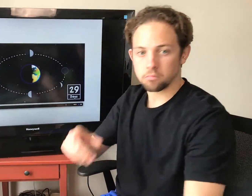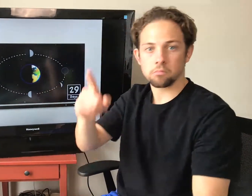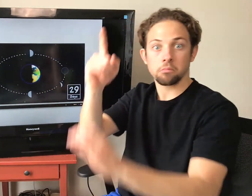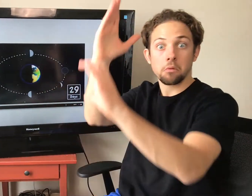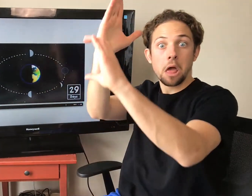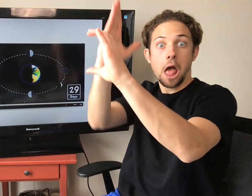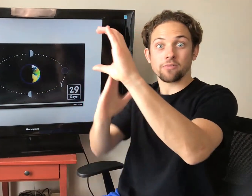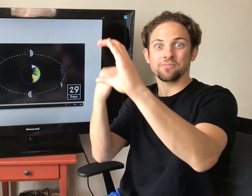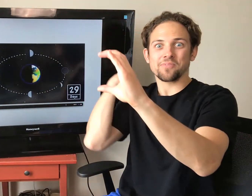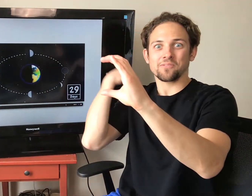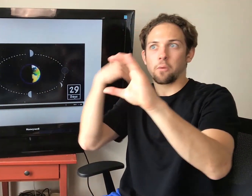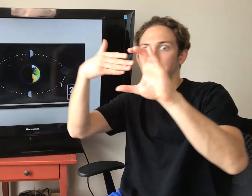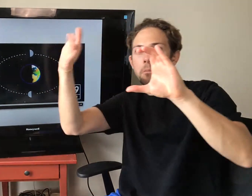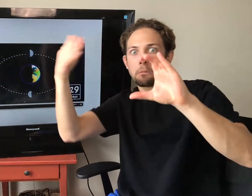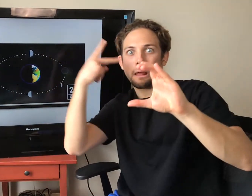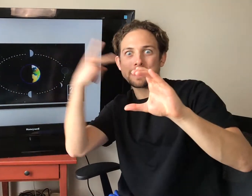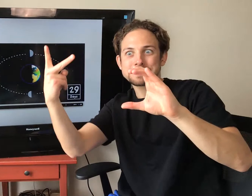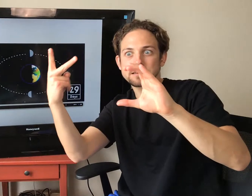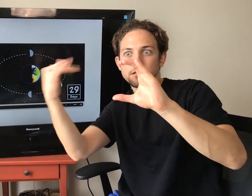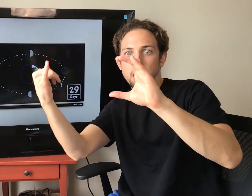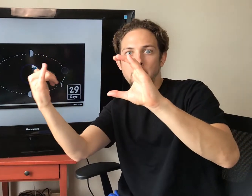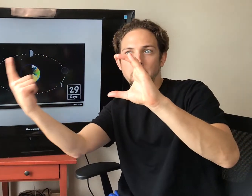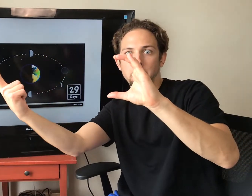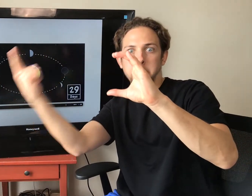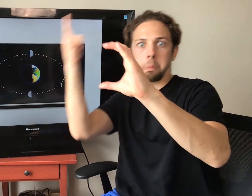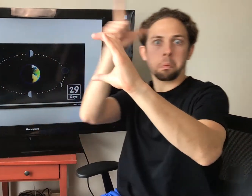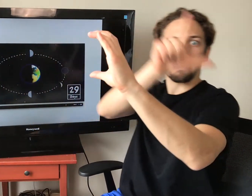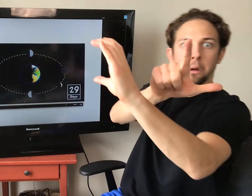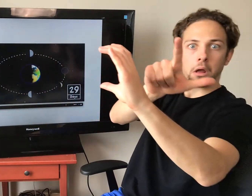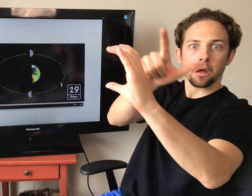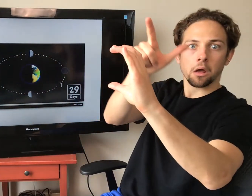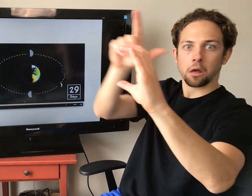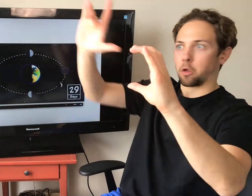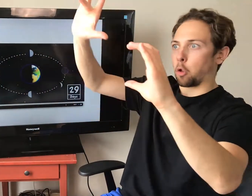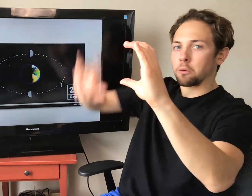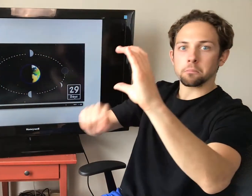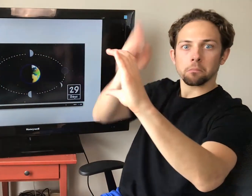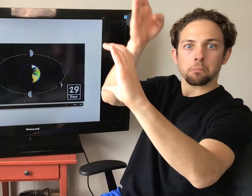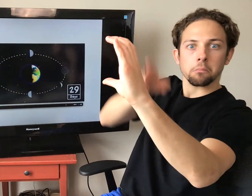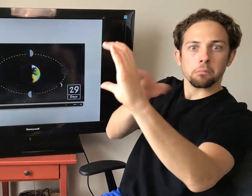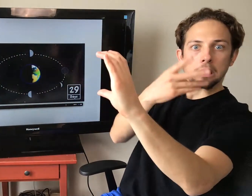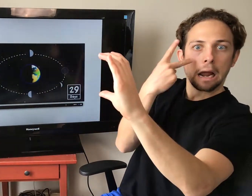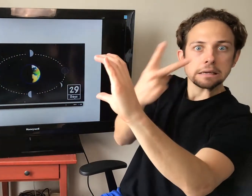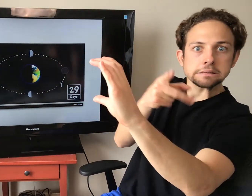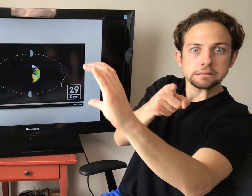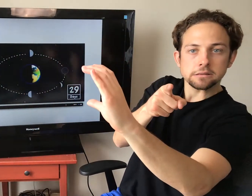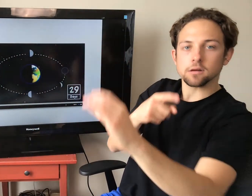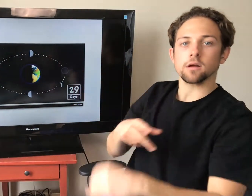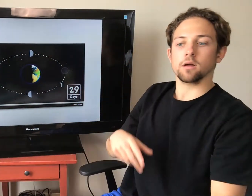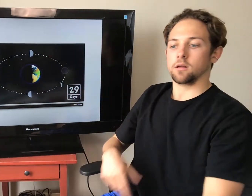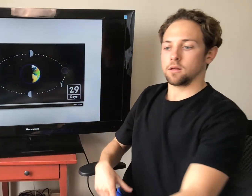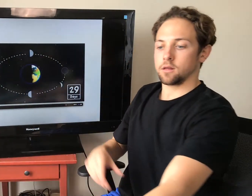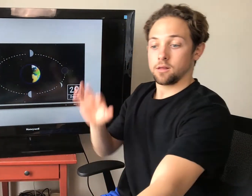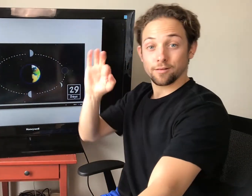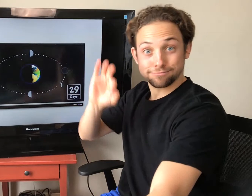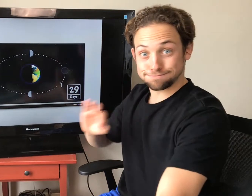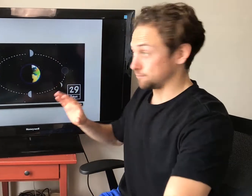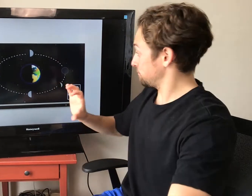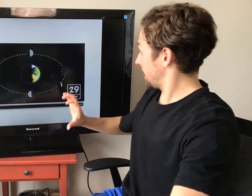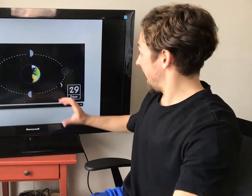moon. And then it goes back to the other half. We see half of the moon. Well, the